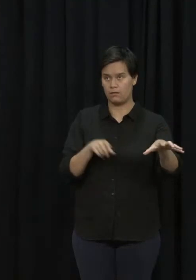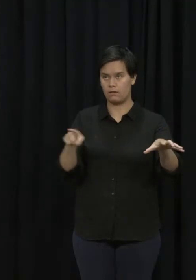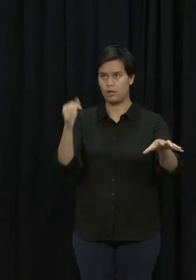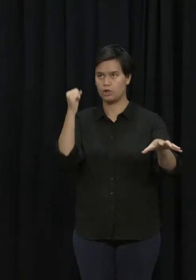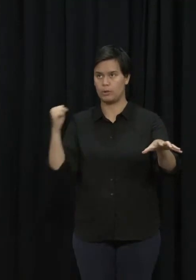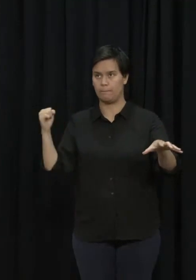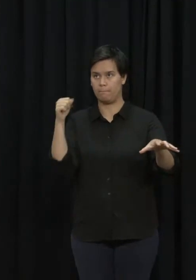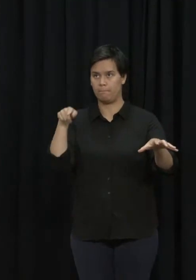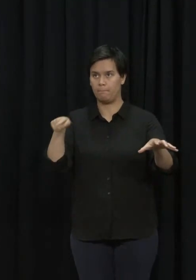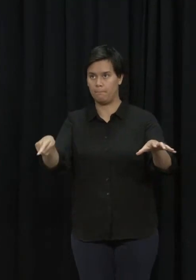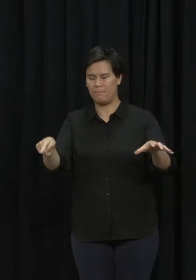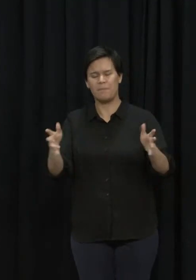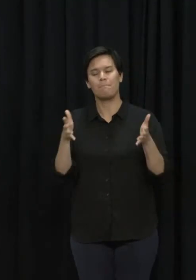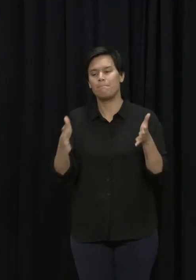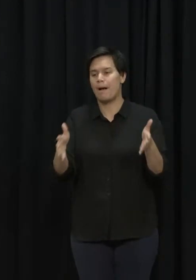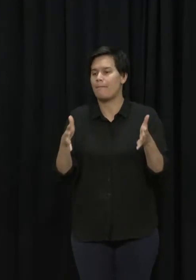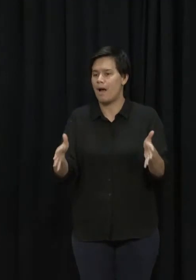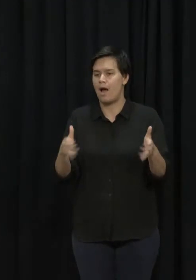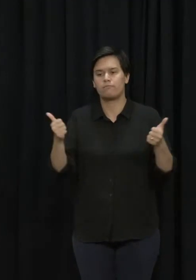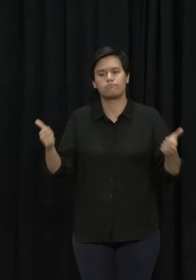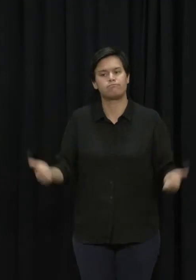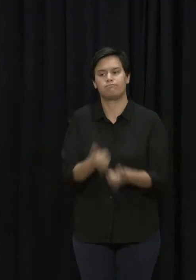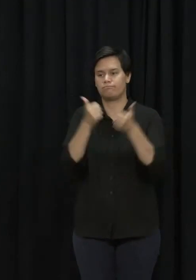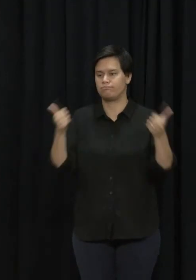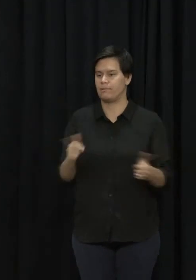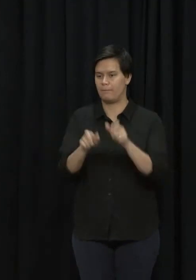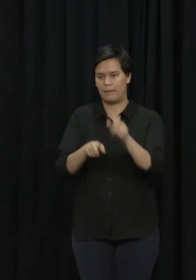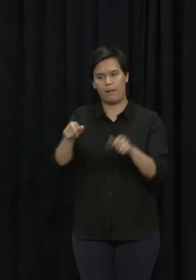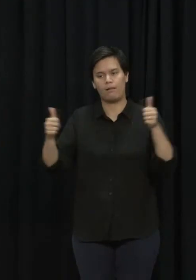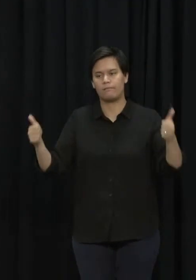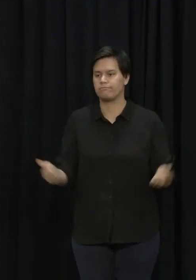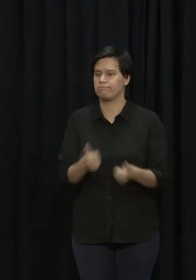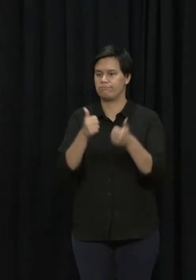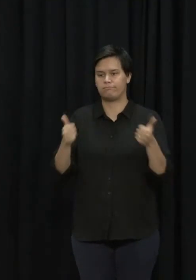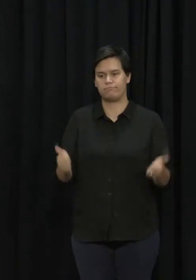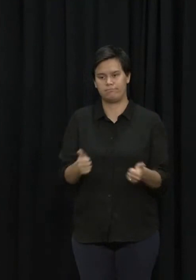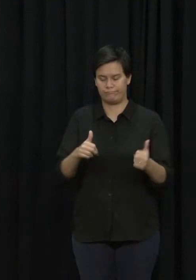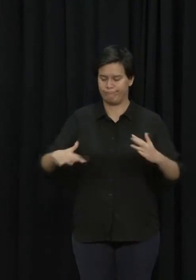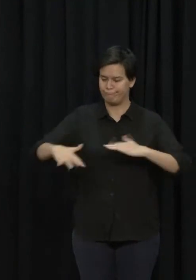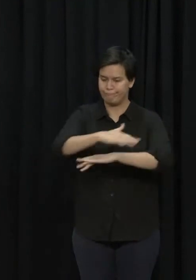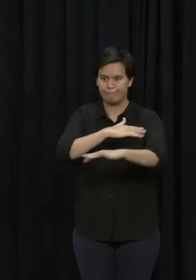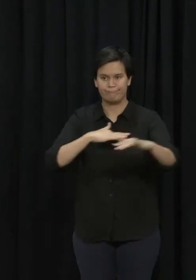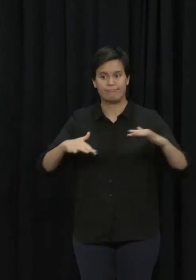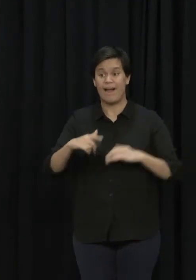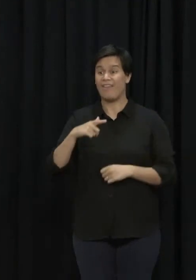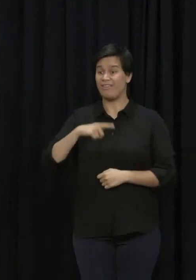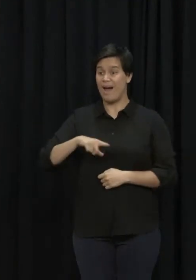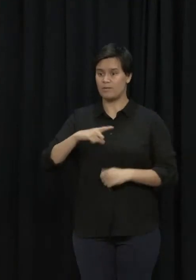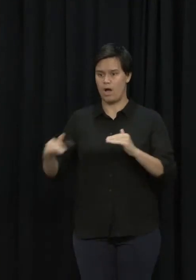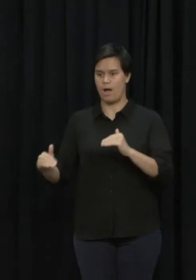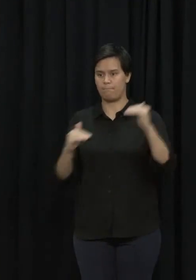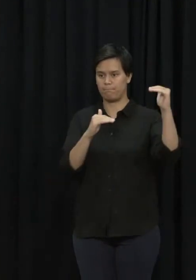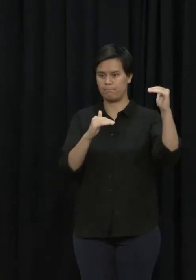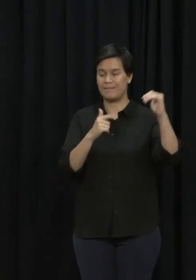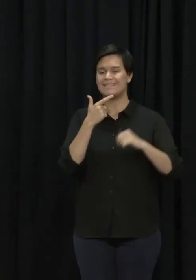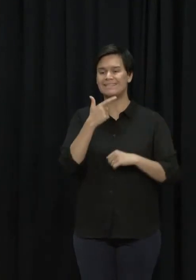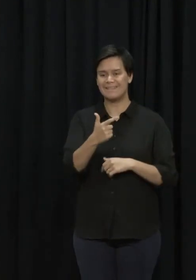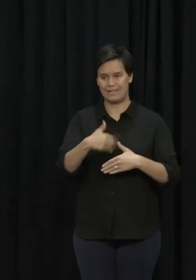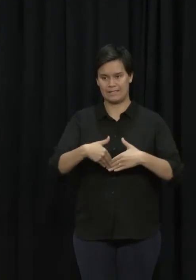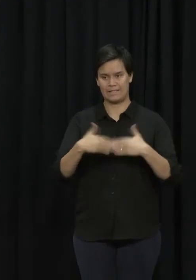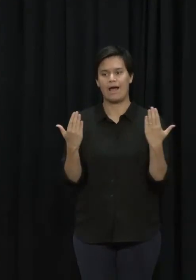involved. We anticipated that. And that is why we are in this current 7-day time frame, because we knew the scale would be larger